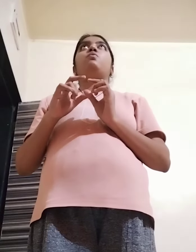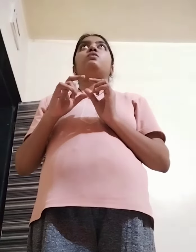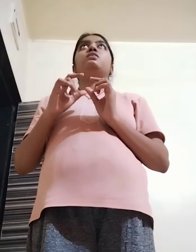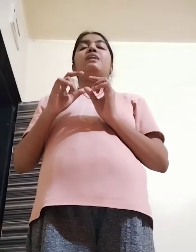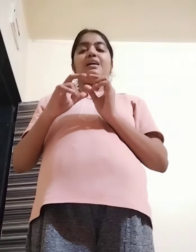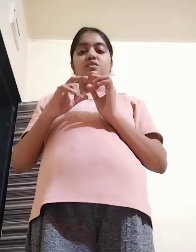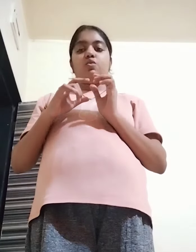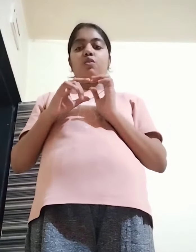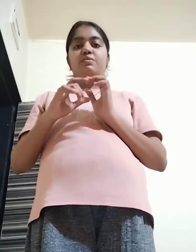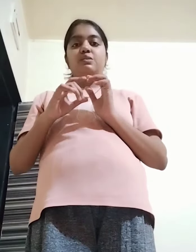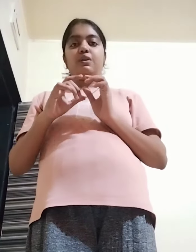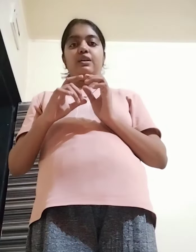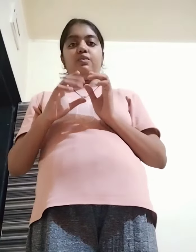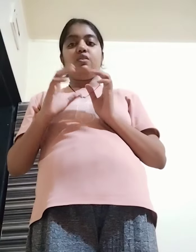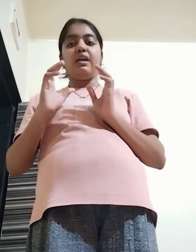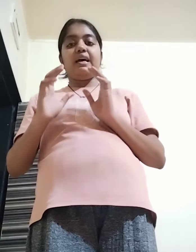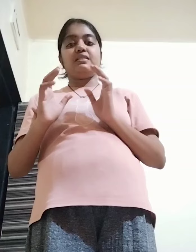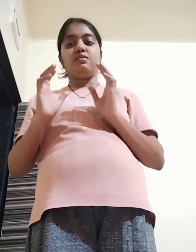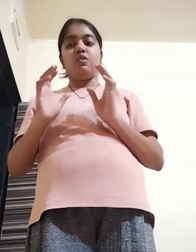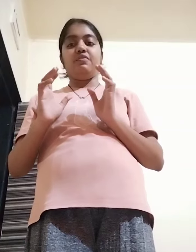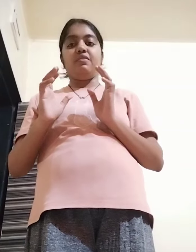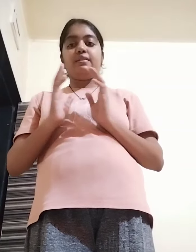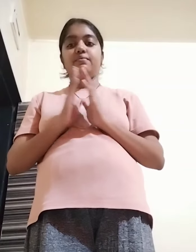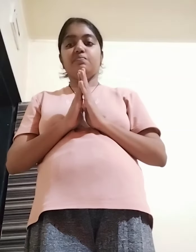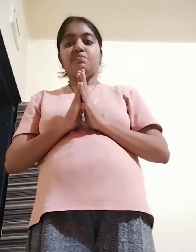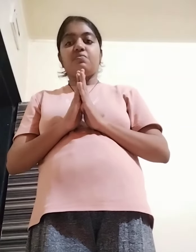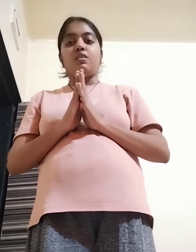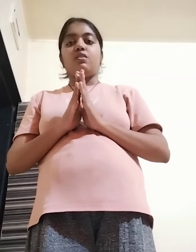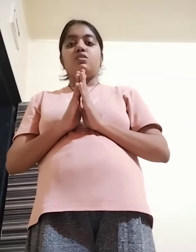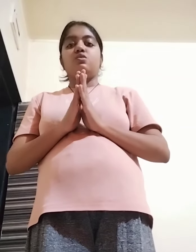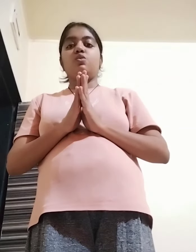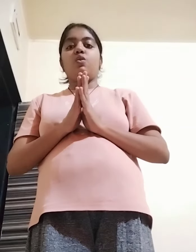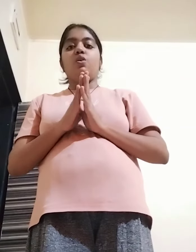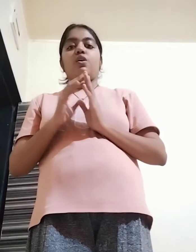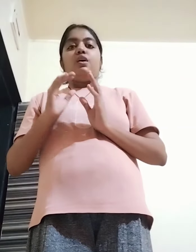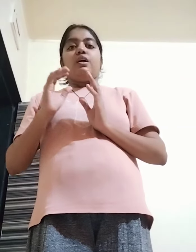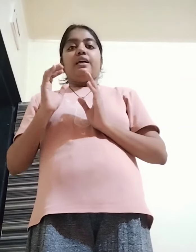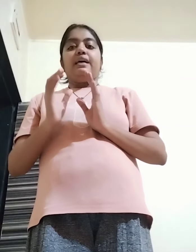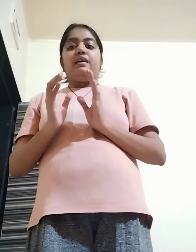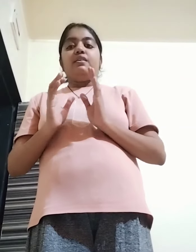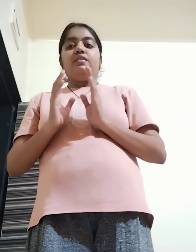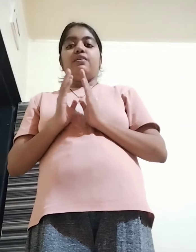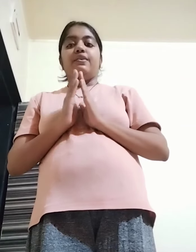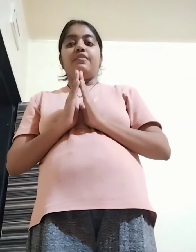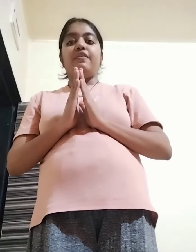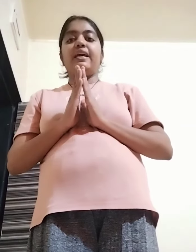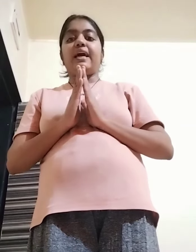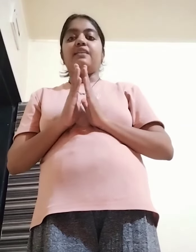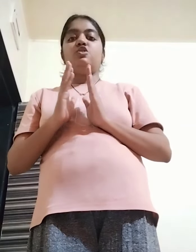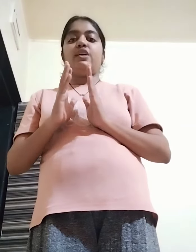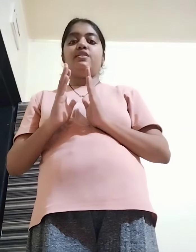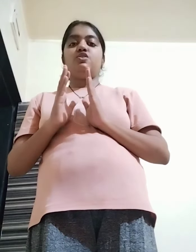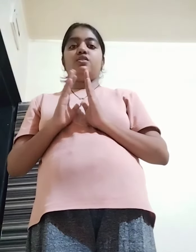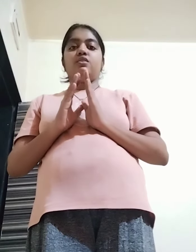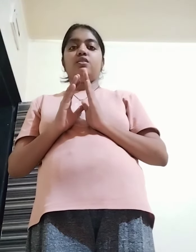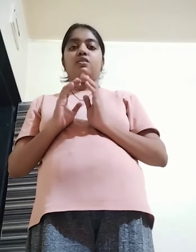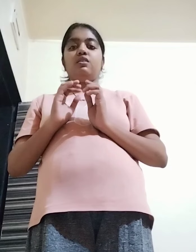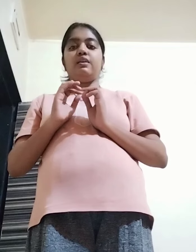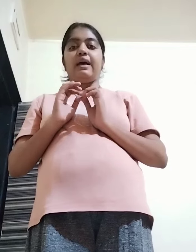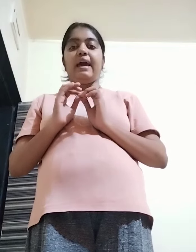important task of this particular access modifier. So here we can change the